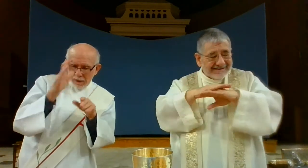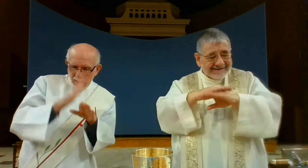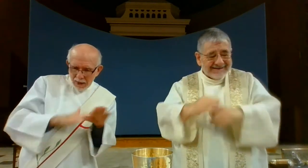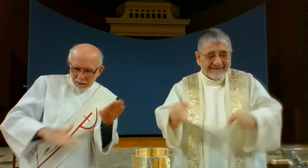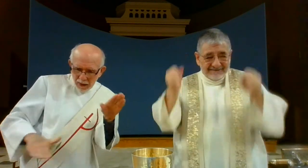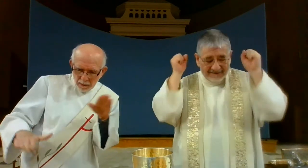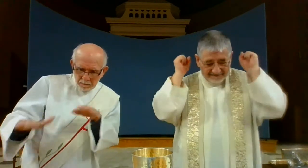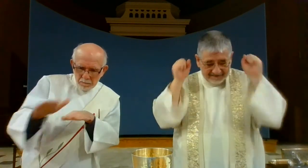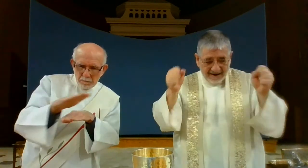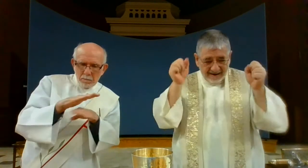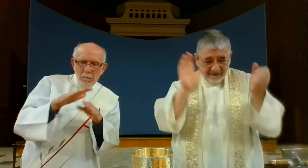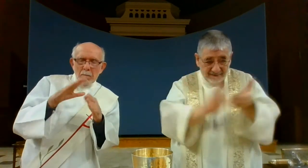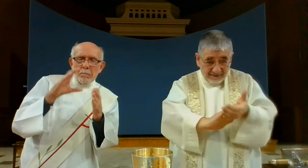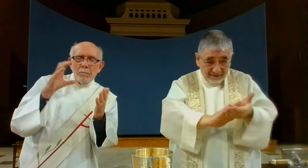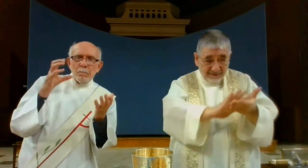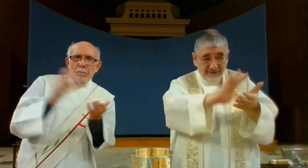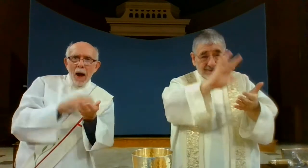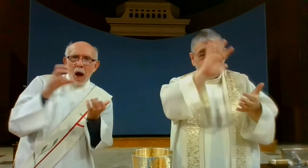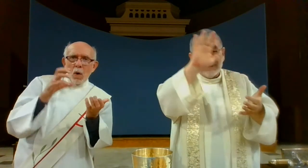Thine is the kingdom, the power, and the glory,